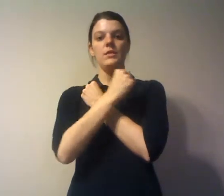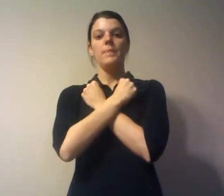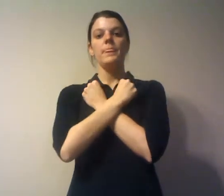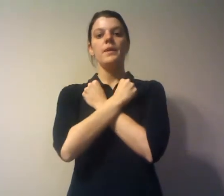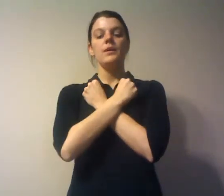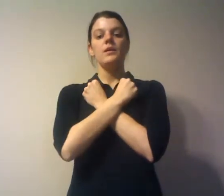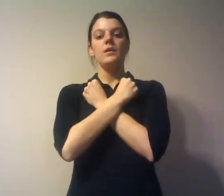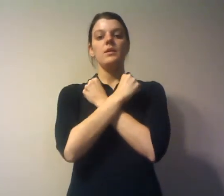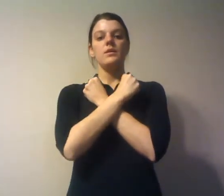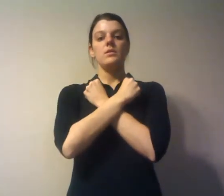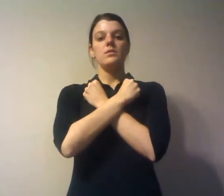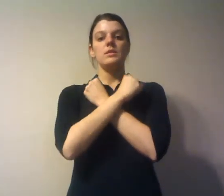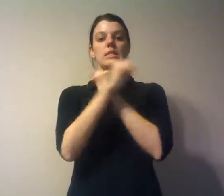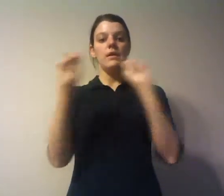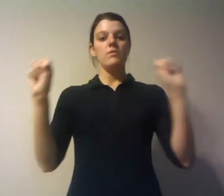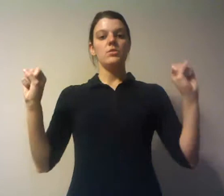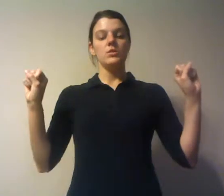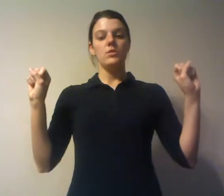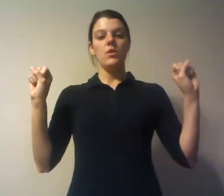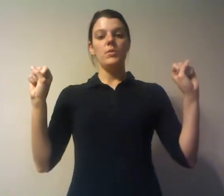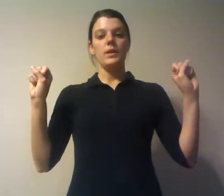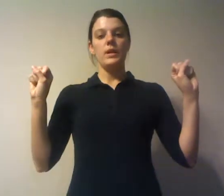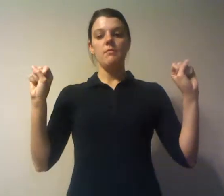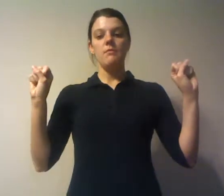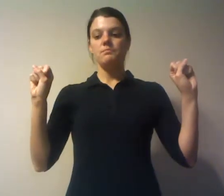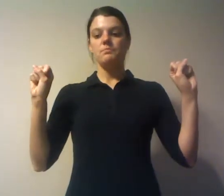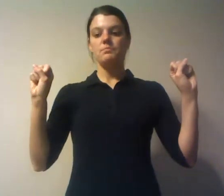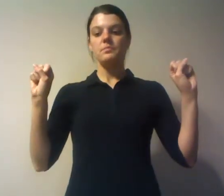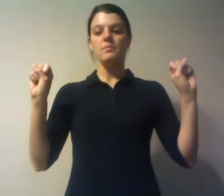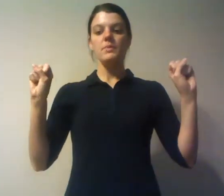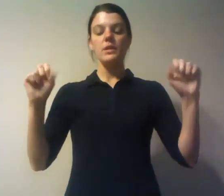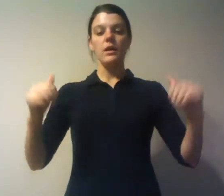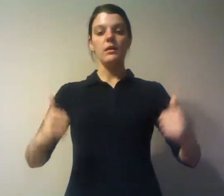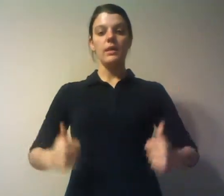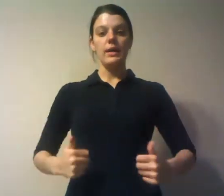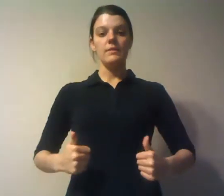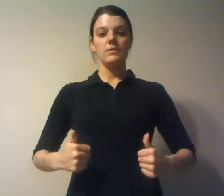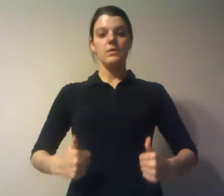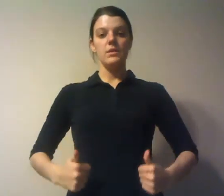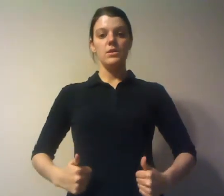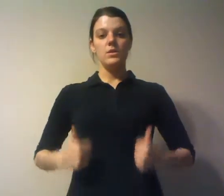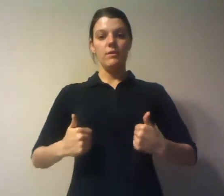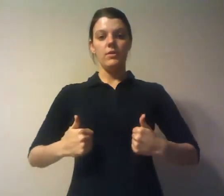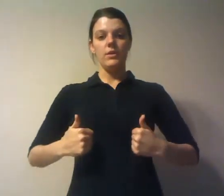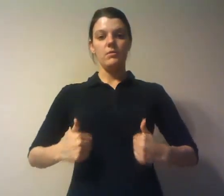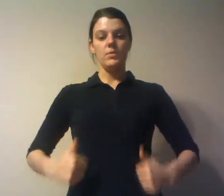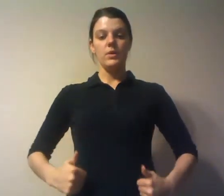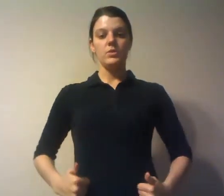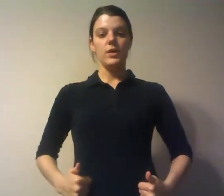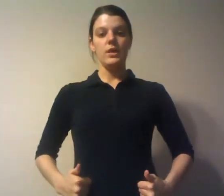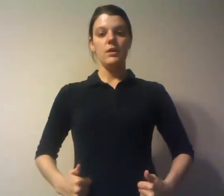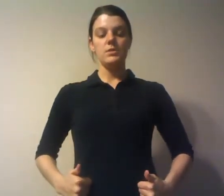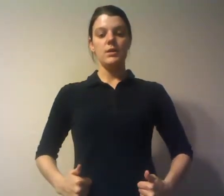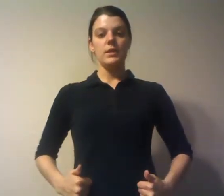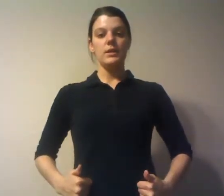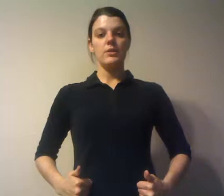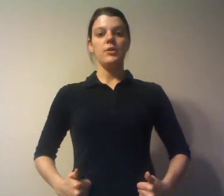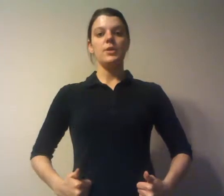here. Save, you just open it up. Our lives. You have your thumbs pointing straight up, start down here at your